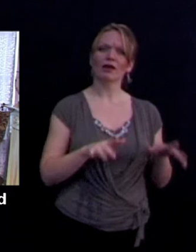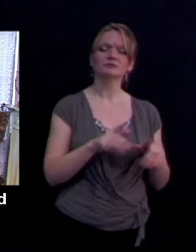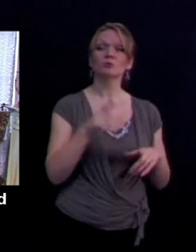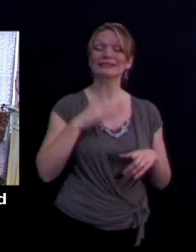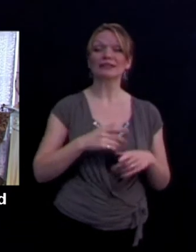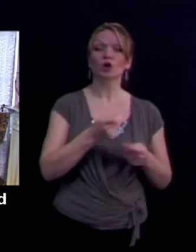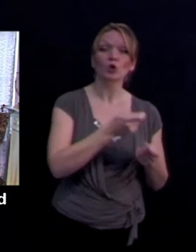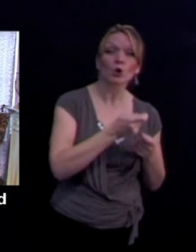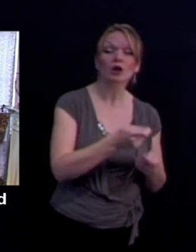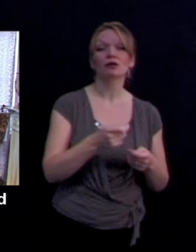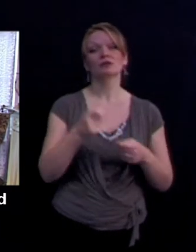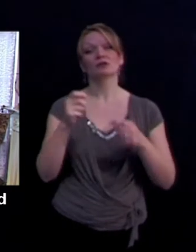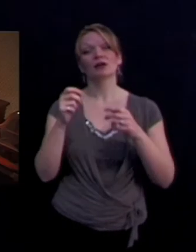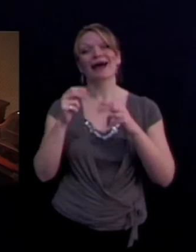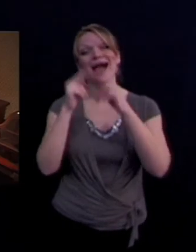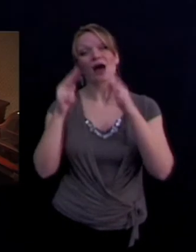housemaid and nursemaid.